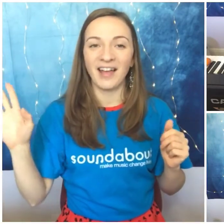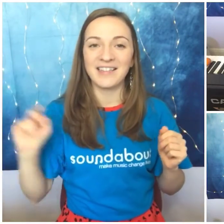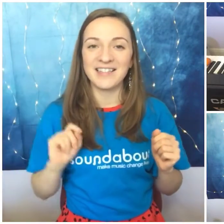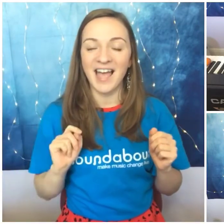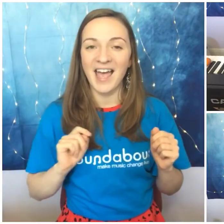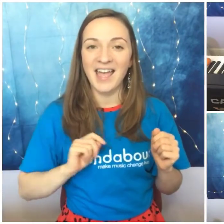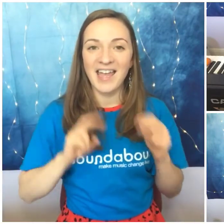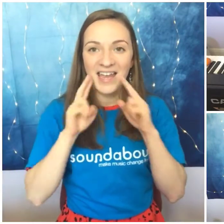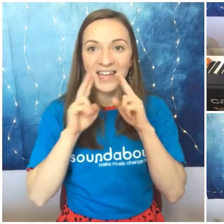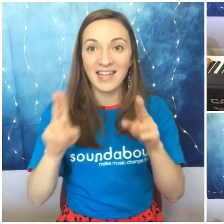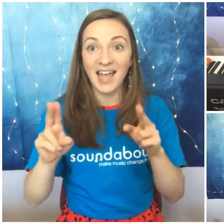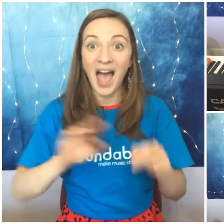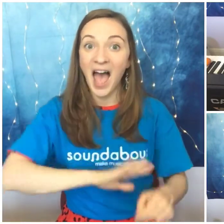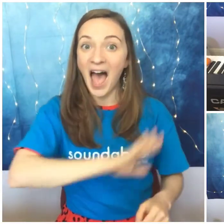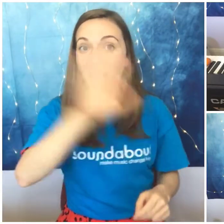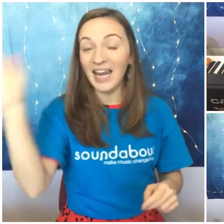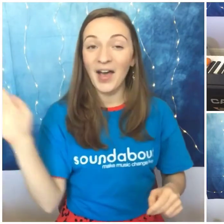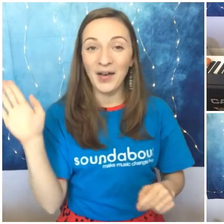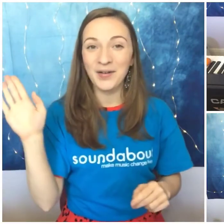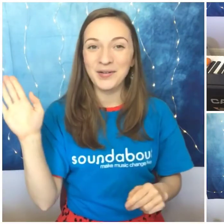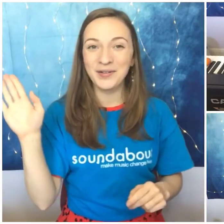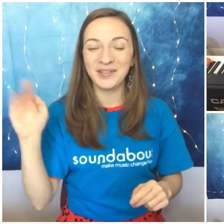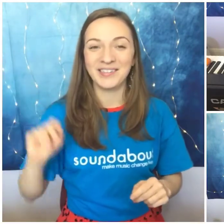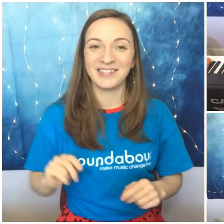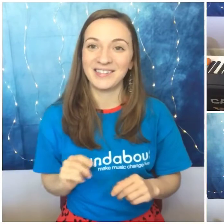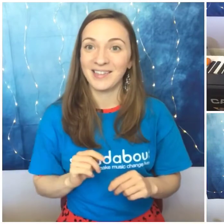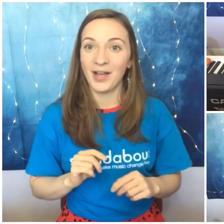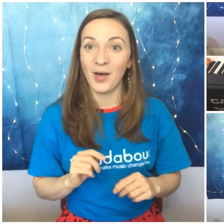wave and say hello